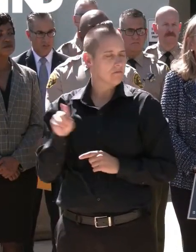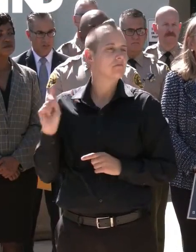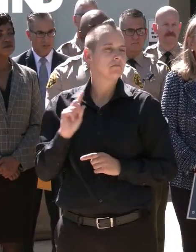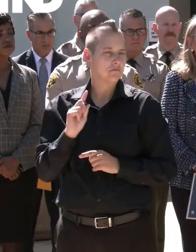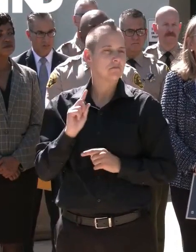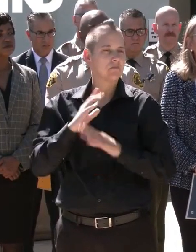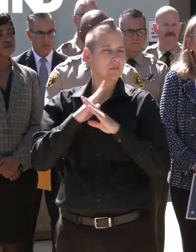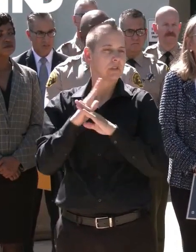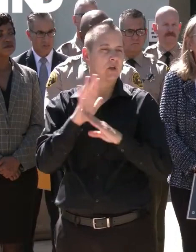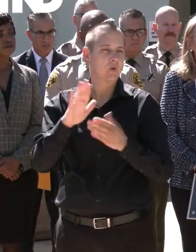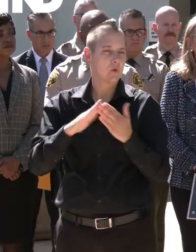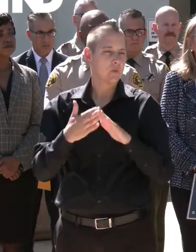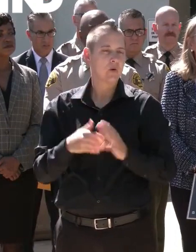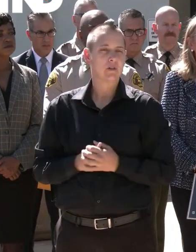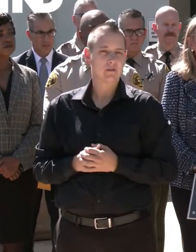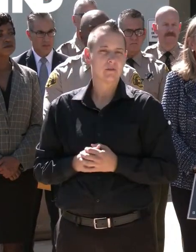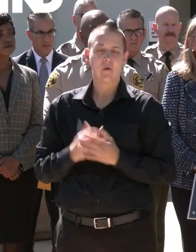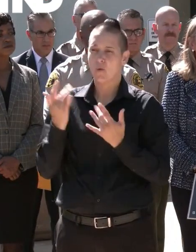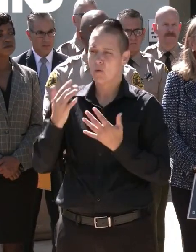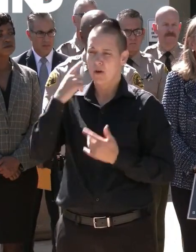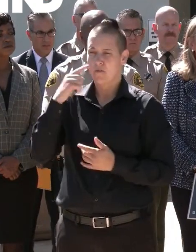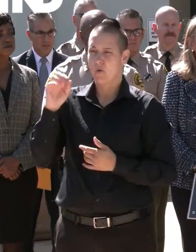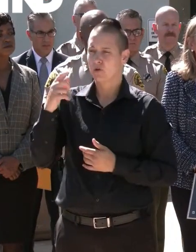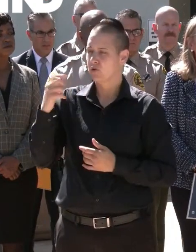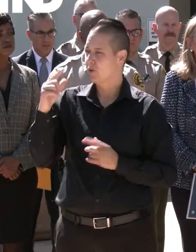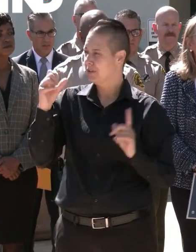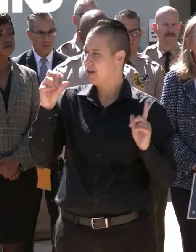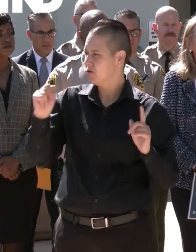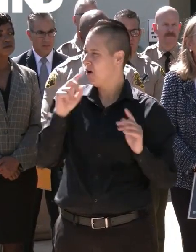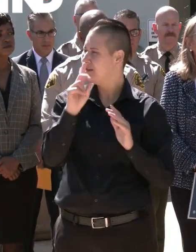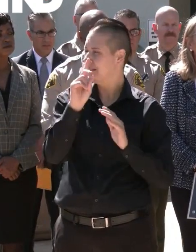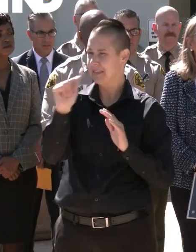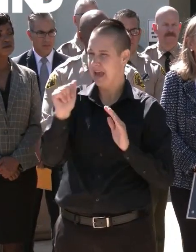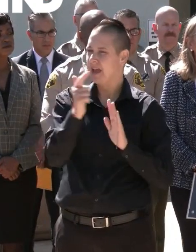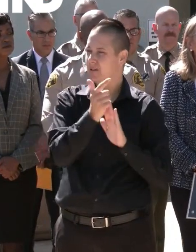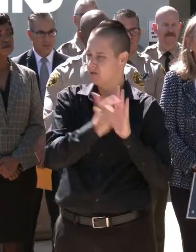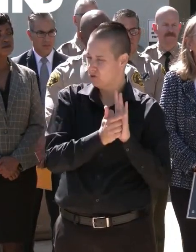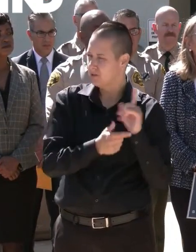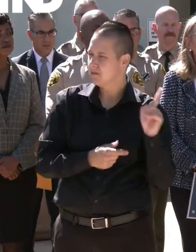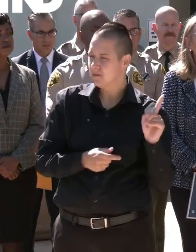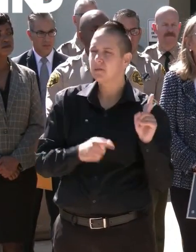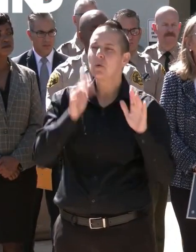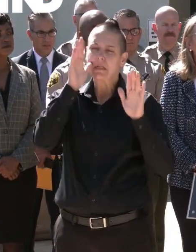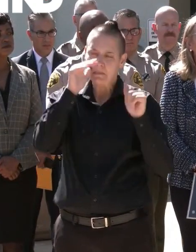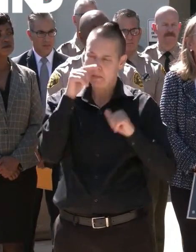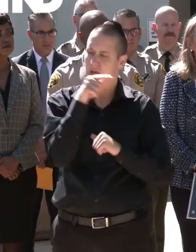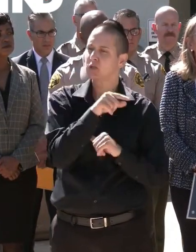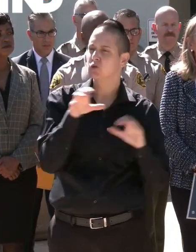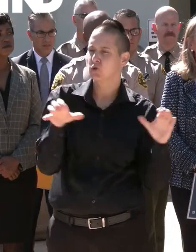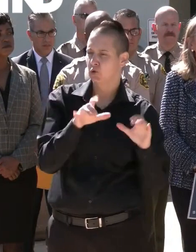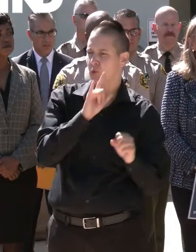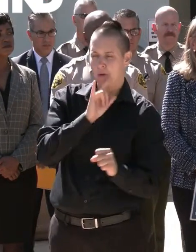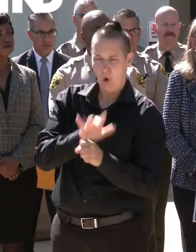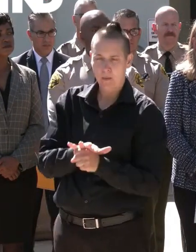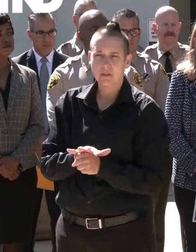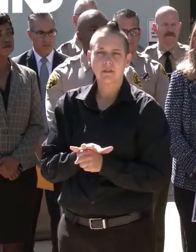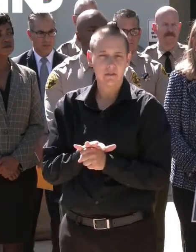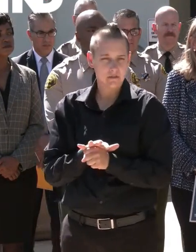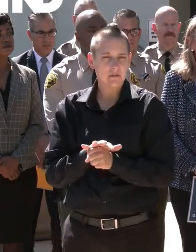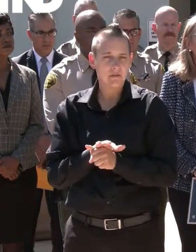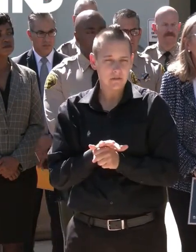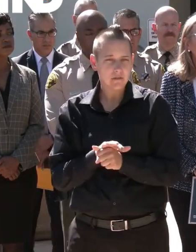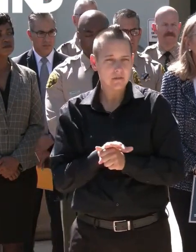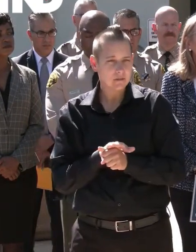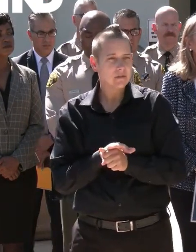communities. We now wait for George Gascon, the district attorney. We expect that he'll do what he assured Sheriff Looney he